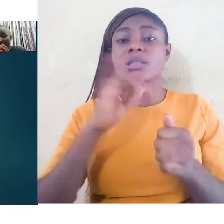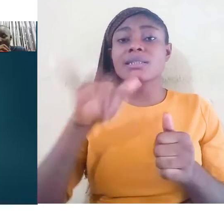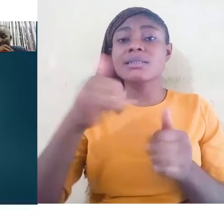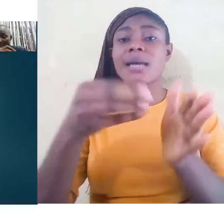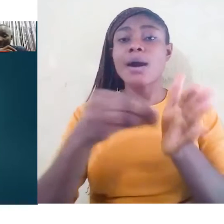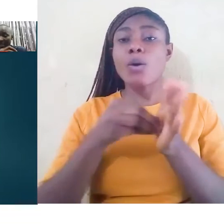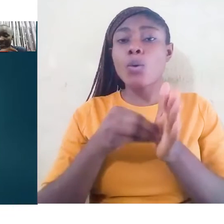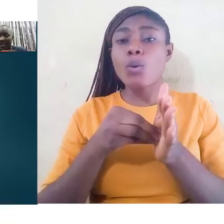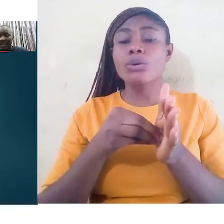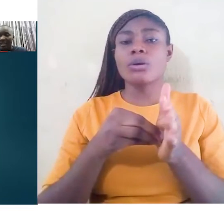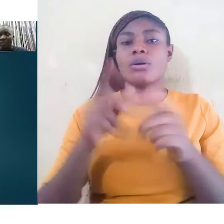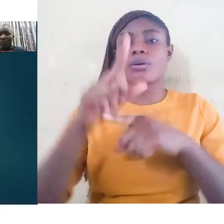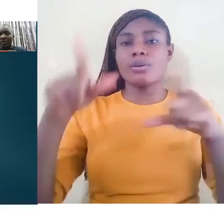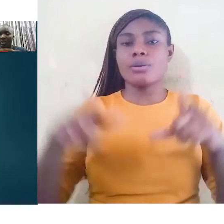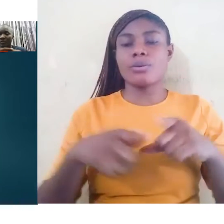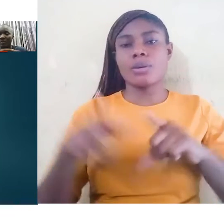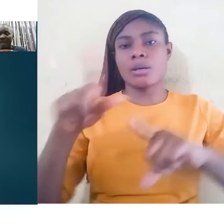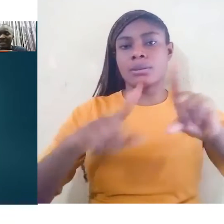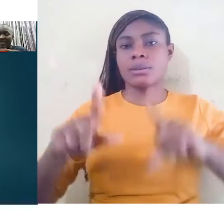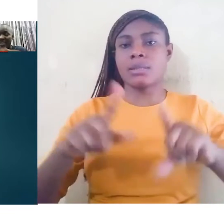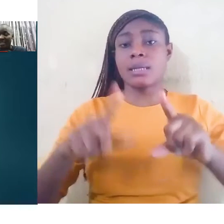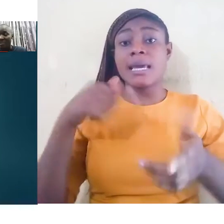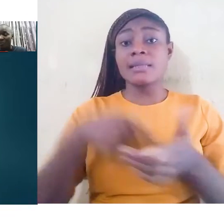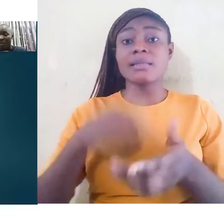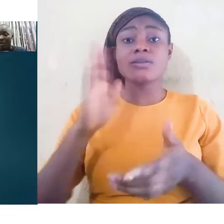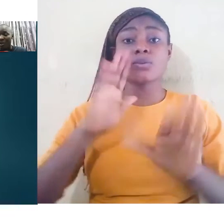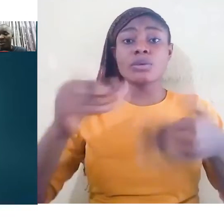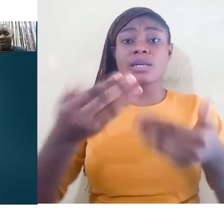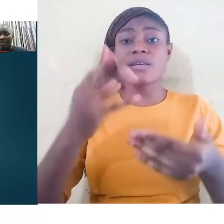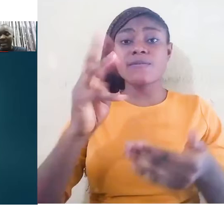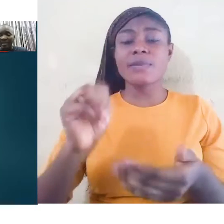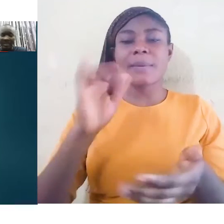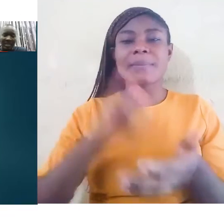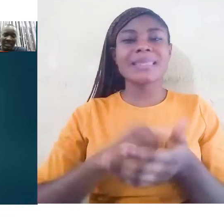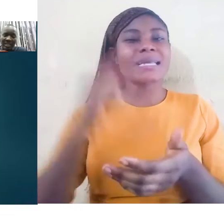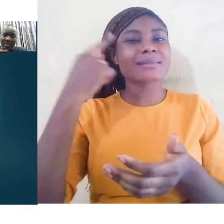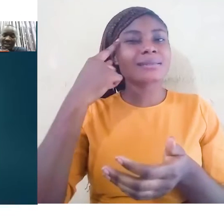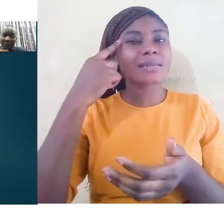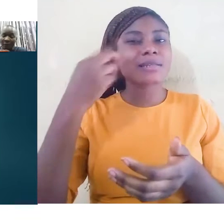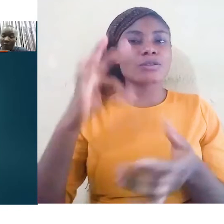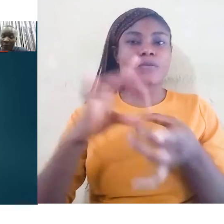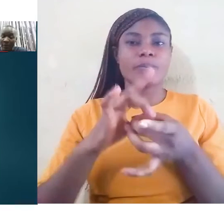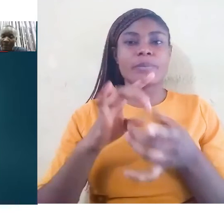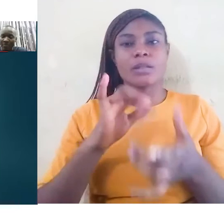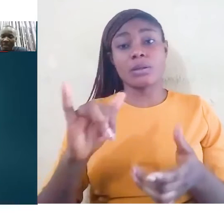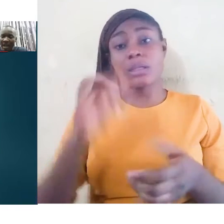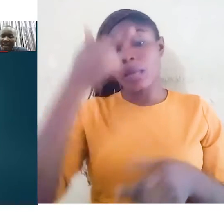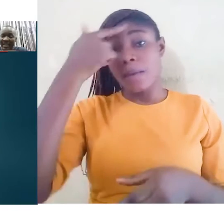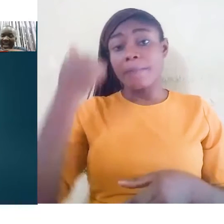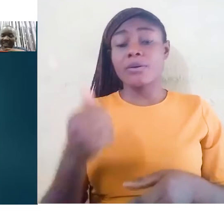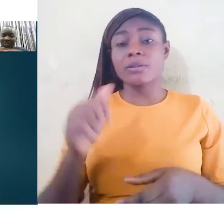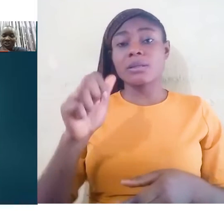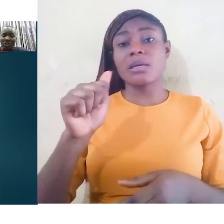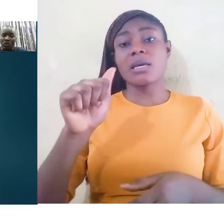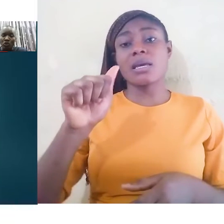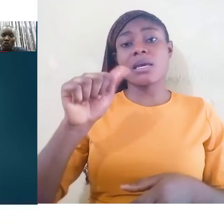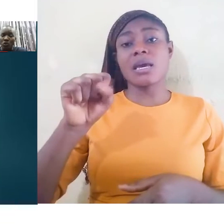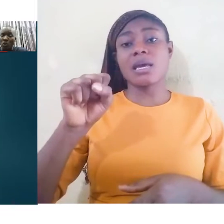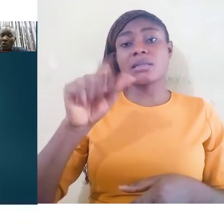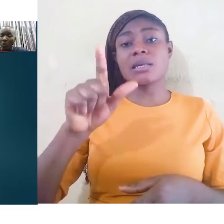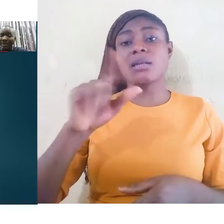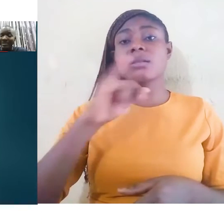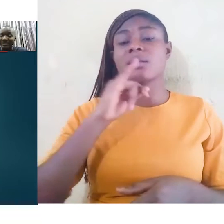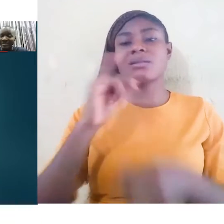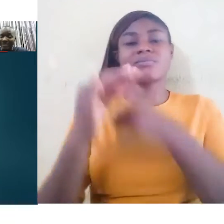indigenous signs. This will give them that sense of belonging because ASL is actually foreign and it has nothing to